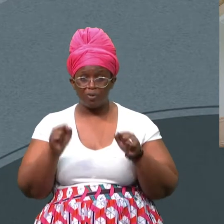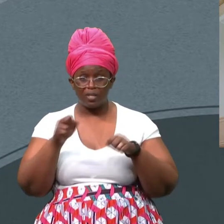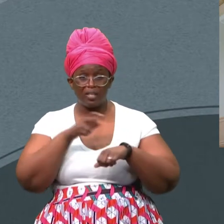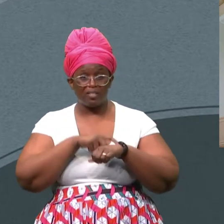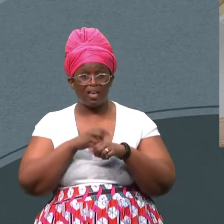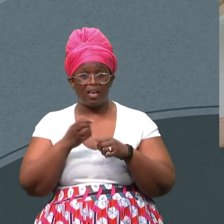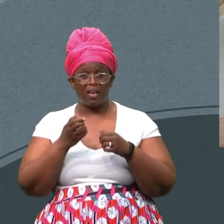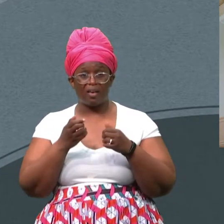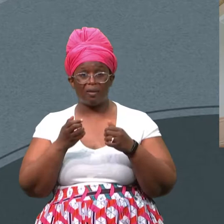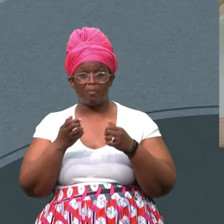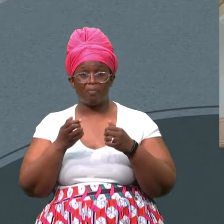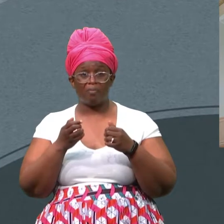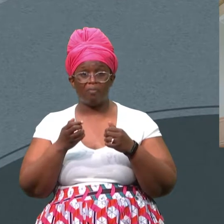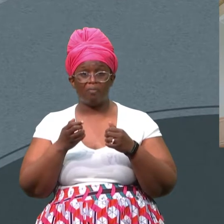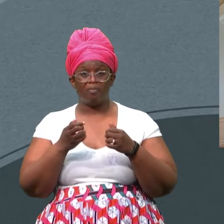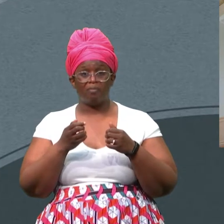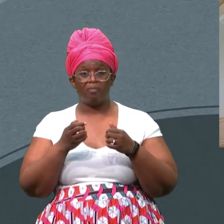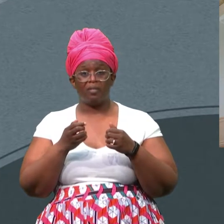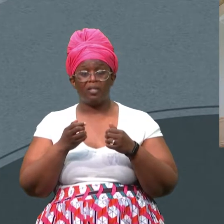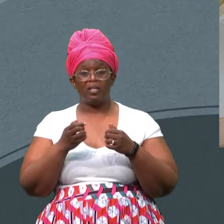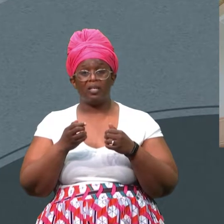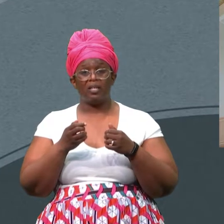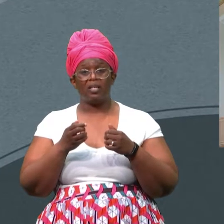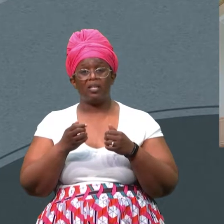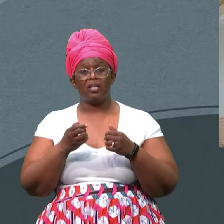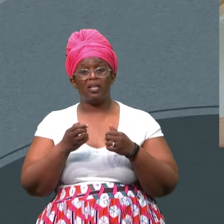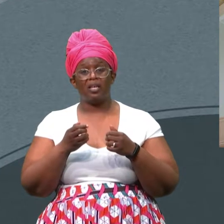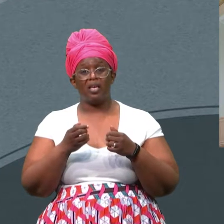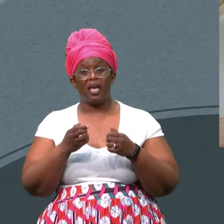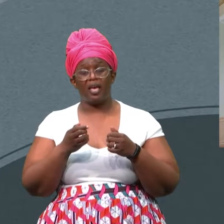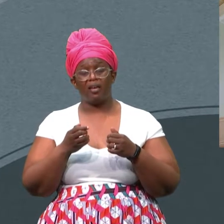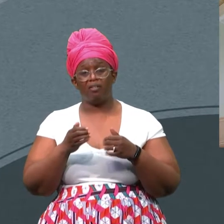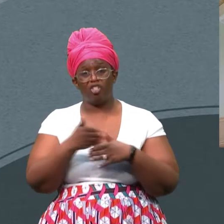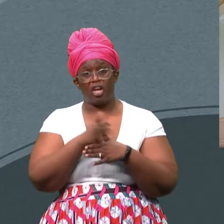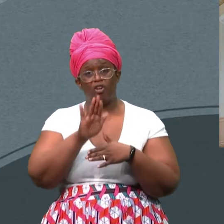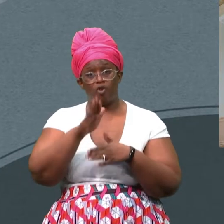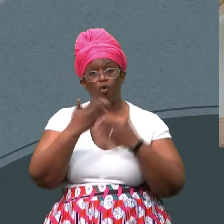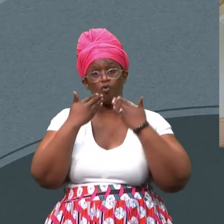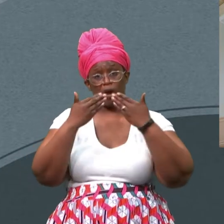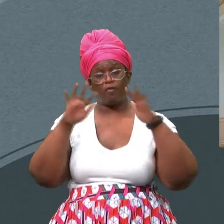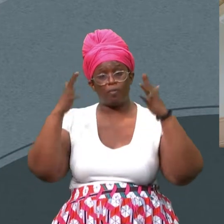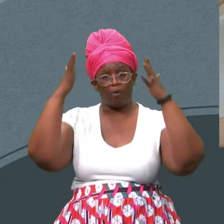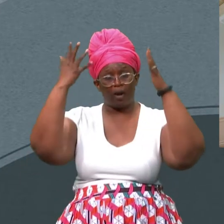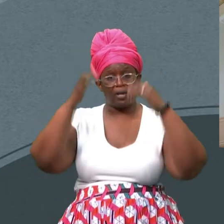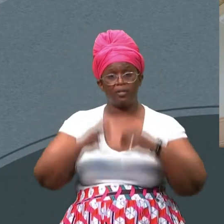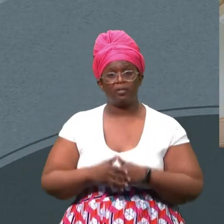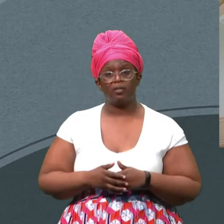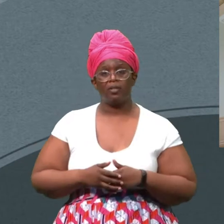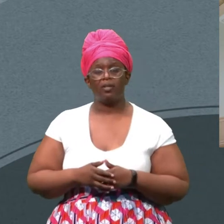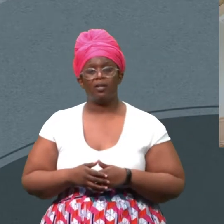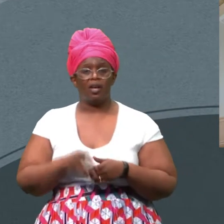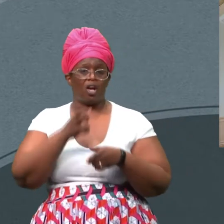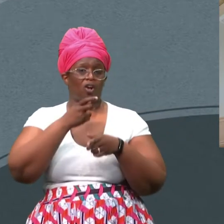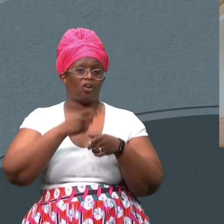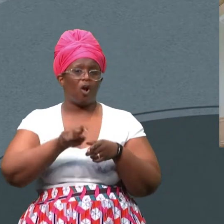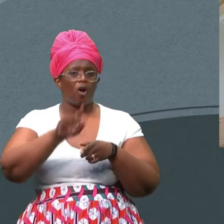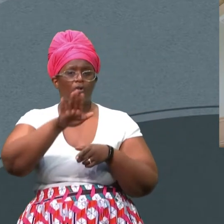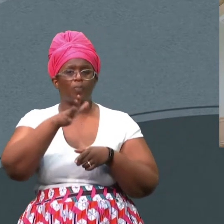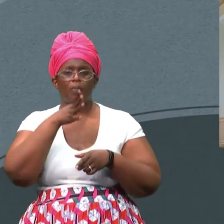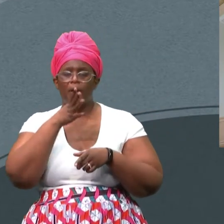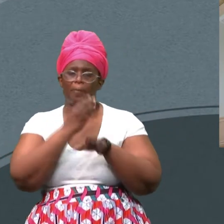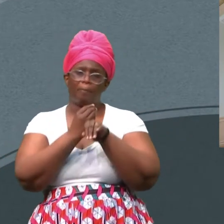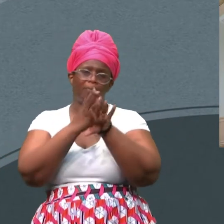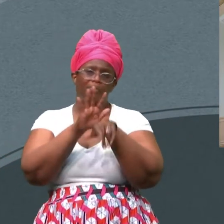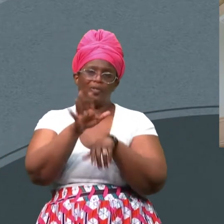tonight? Come on and share what grateful praise you have. Would you pick up the phone and call your mother? Call